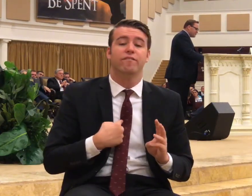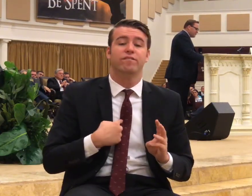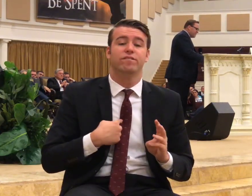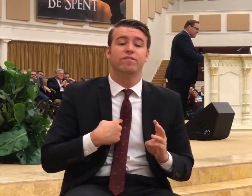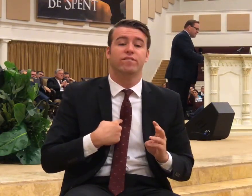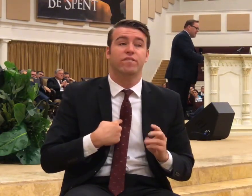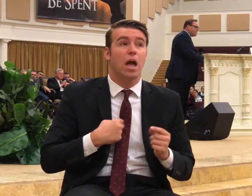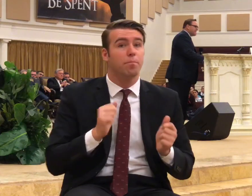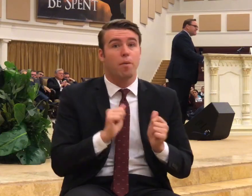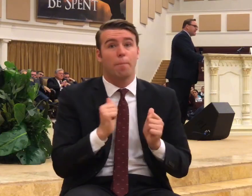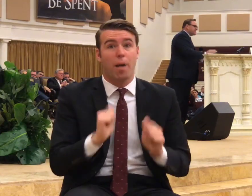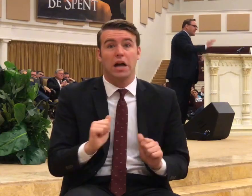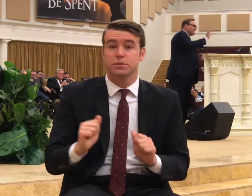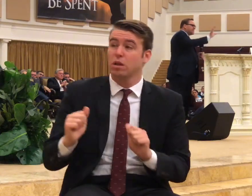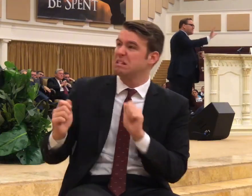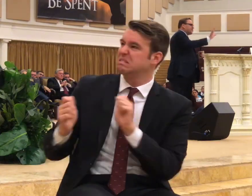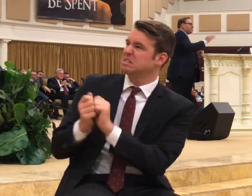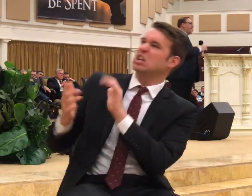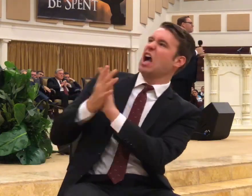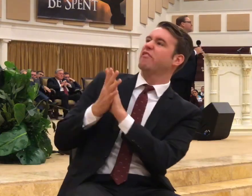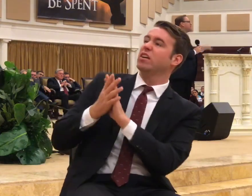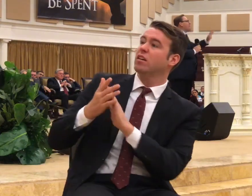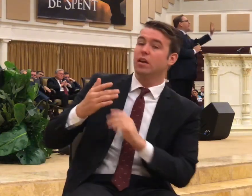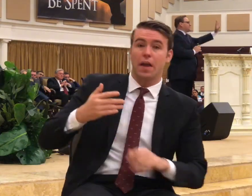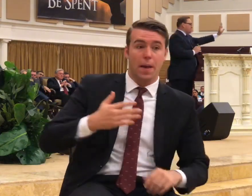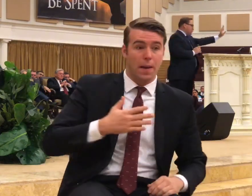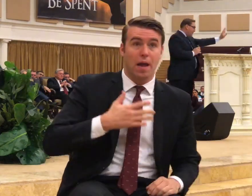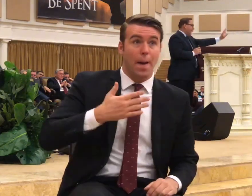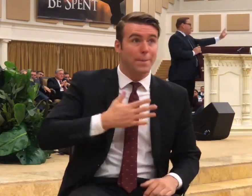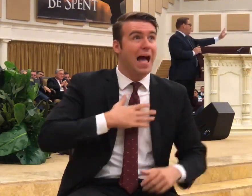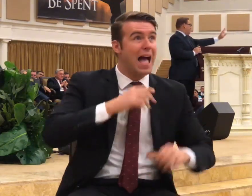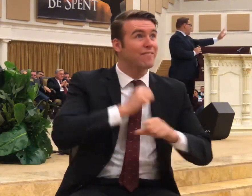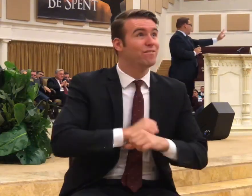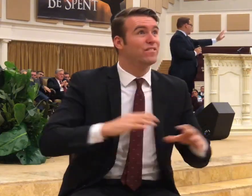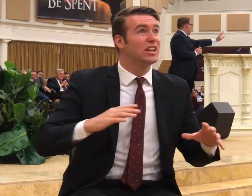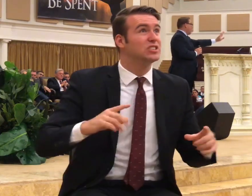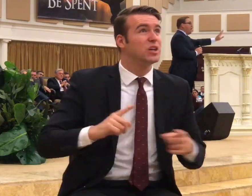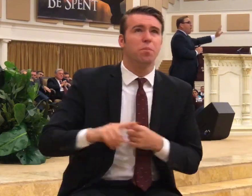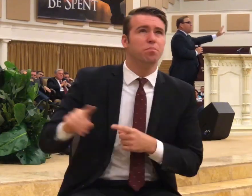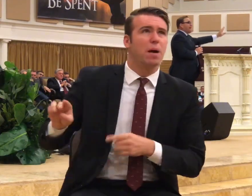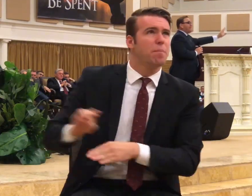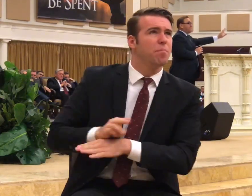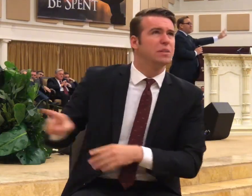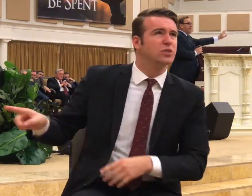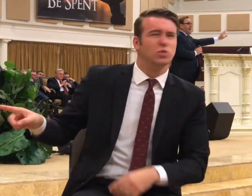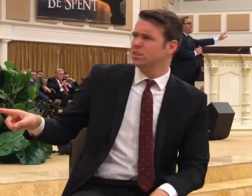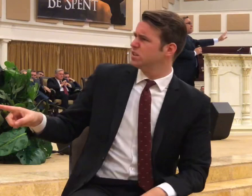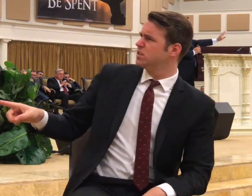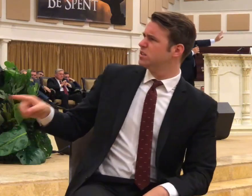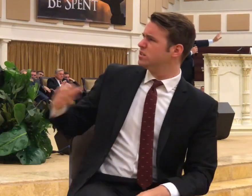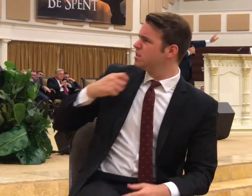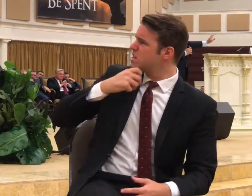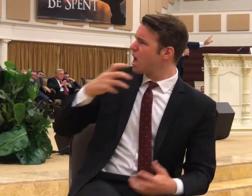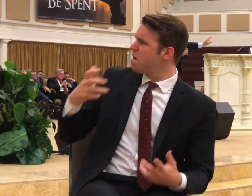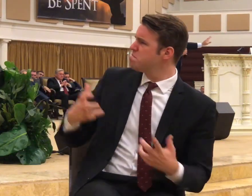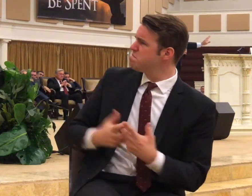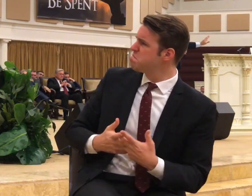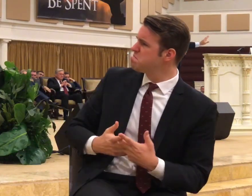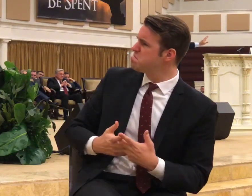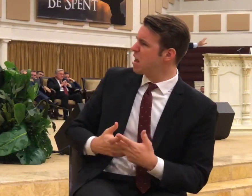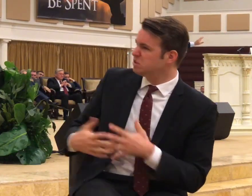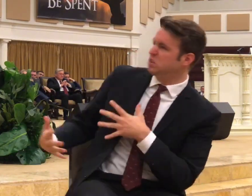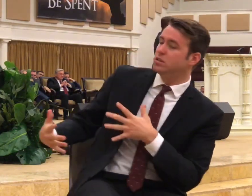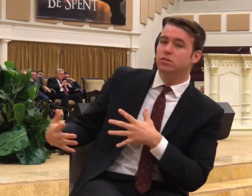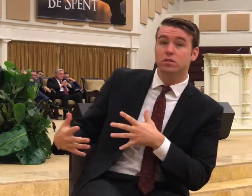against ministry vision. That means God's got a vision for your life, but it don't match what you had in store or planned for your life. There's going to be a